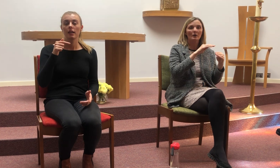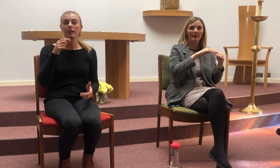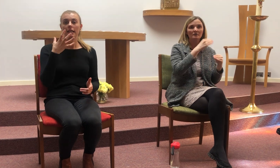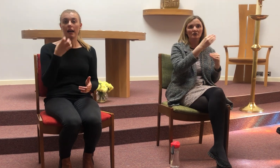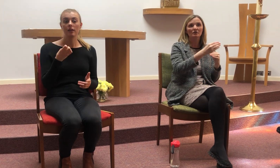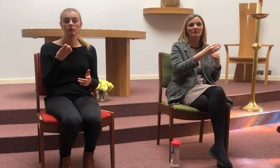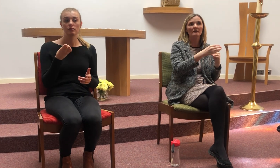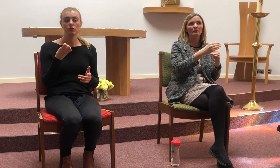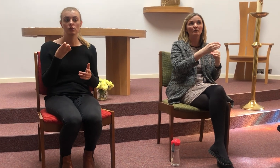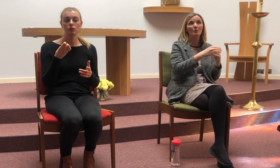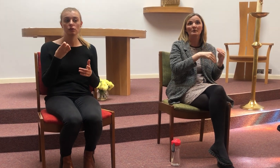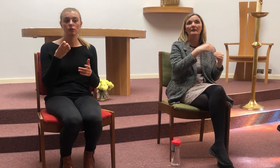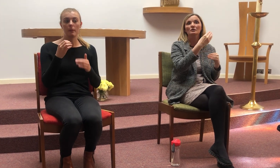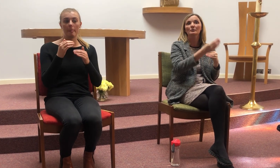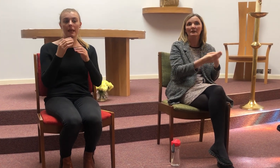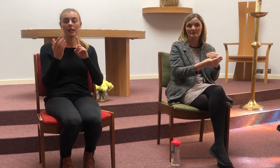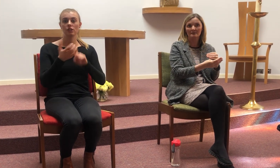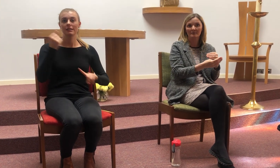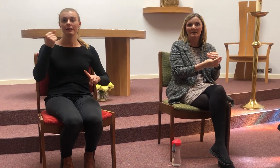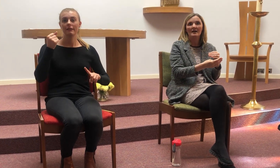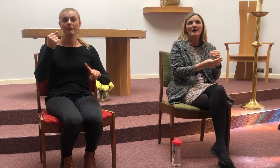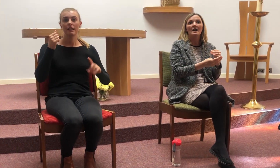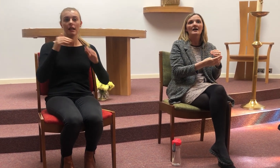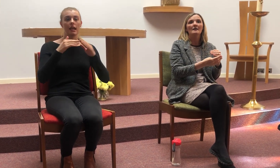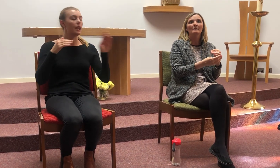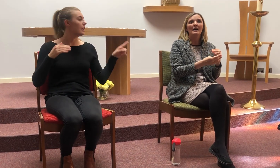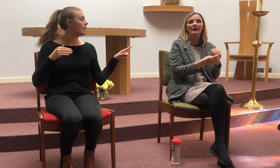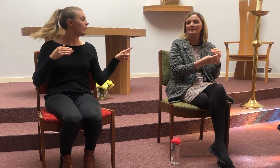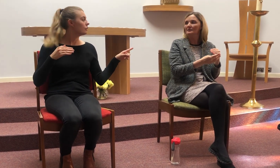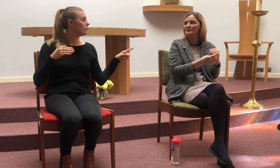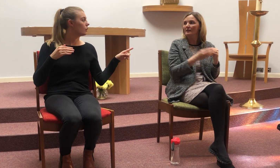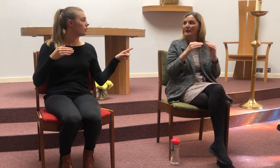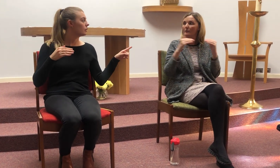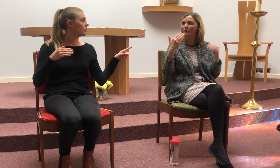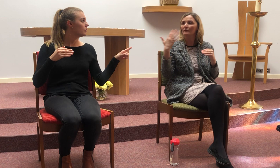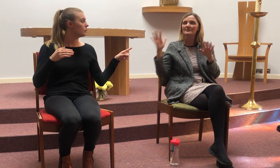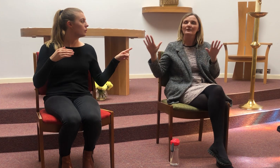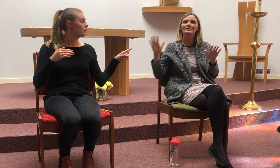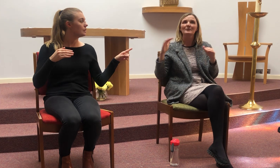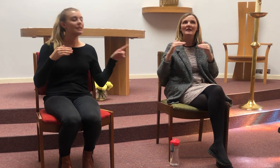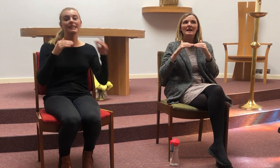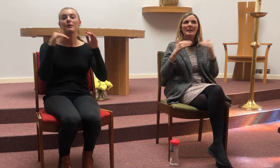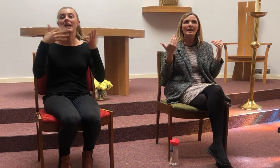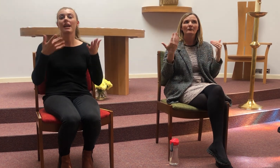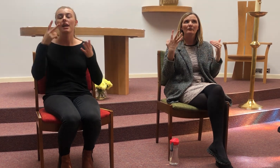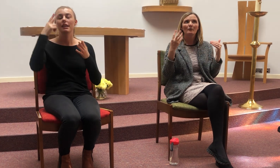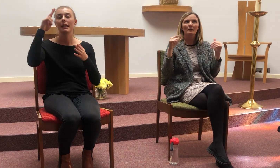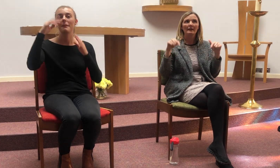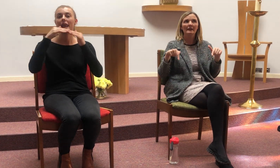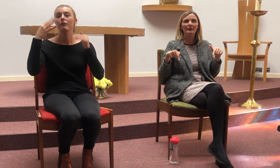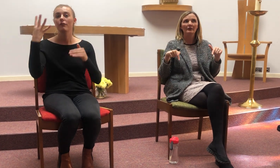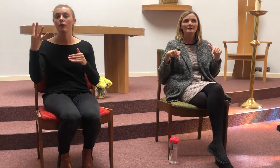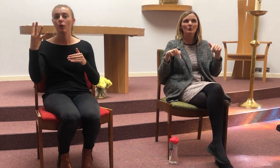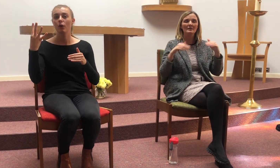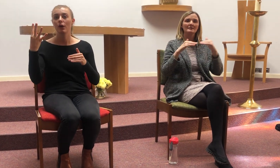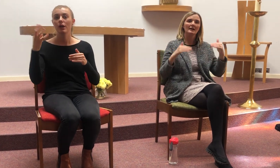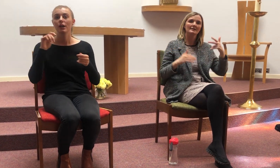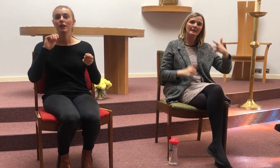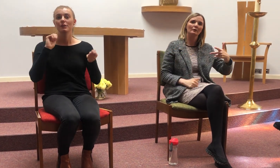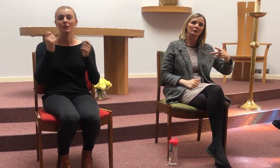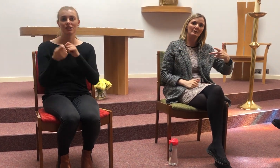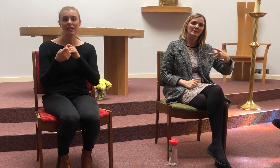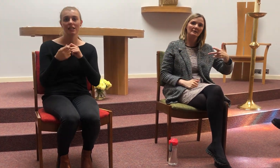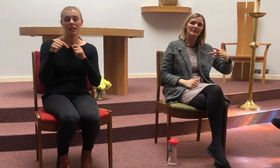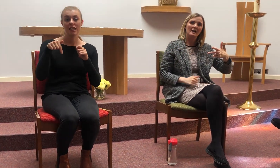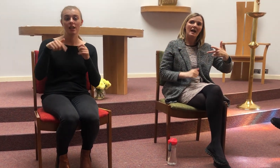sign, you have to achieve level 4 within 2 years. And level 4? So level 4 here. So we start